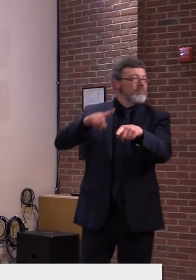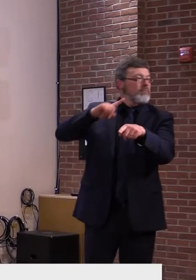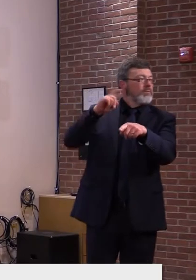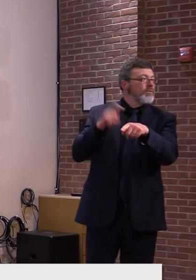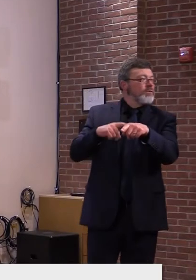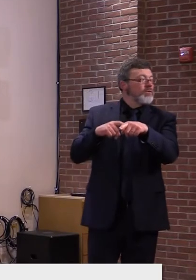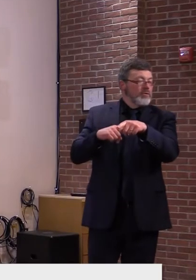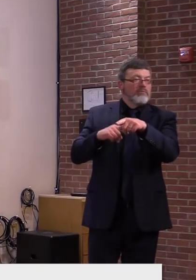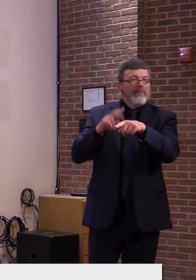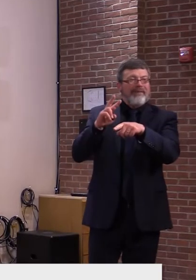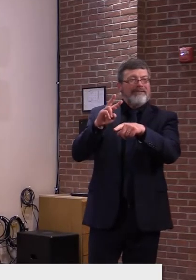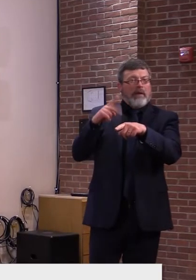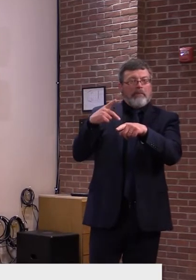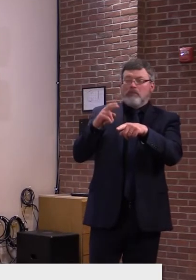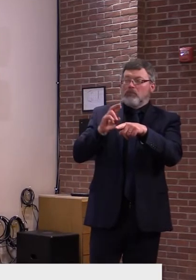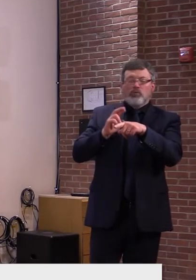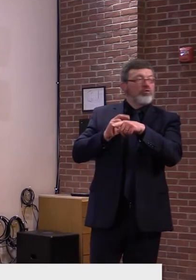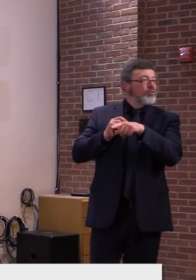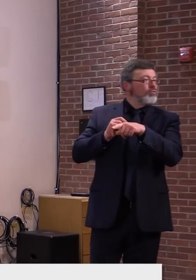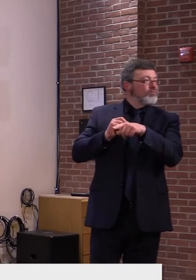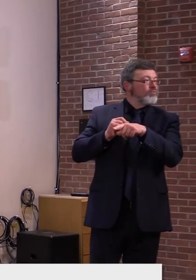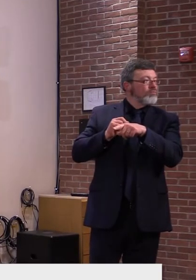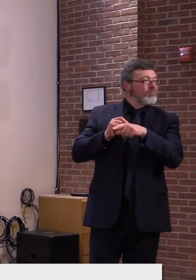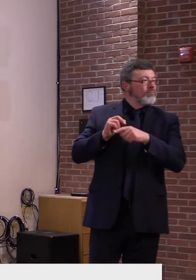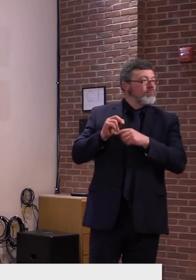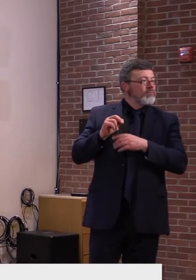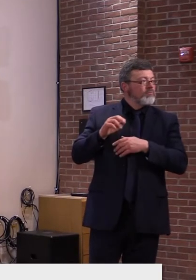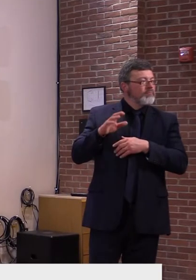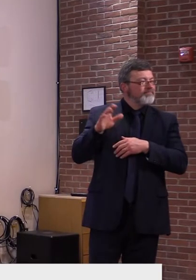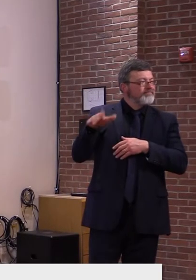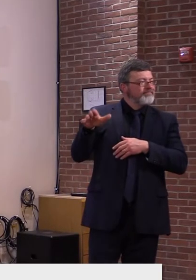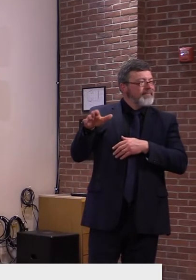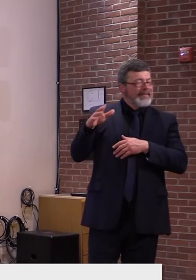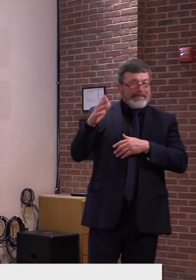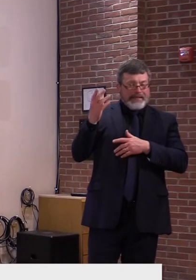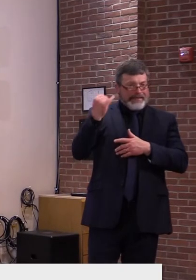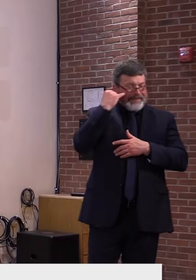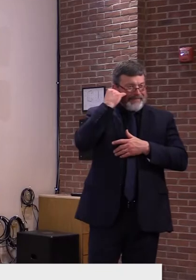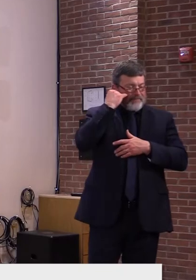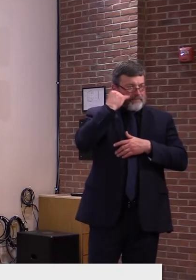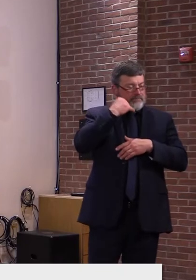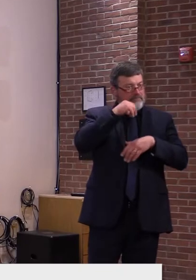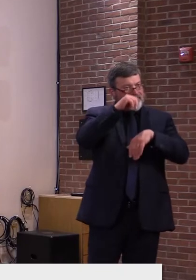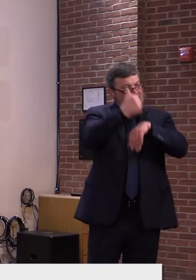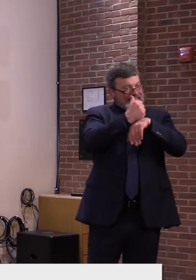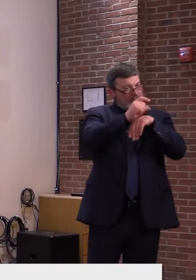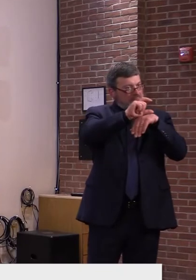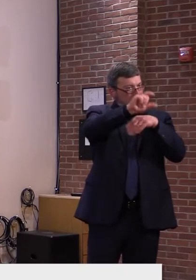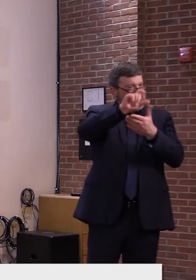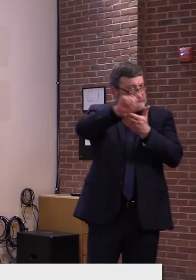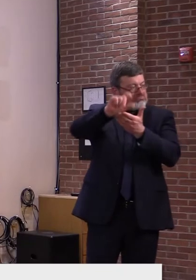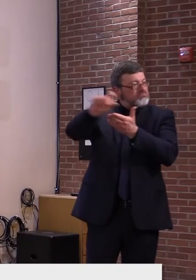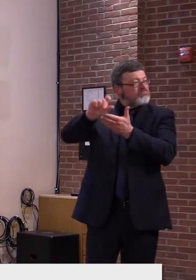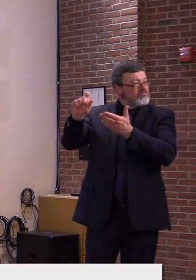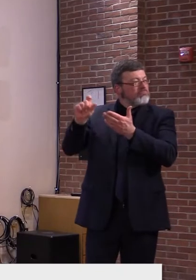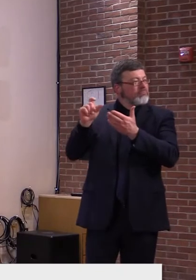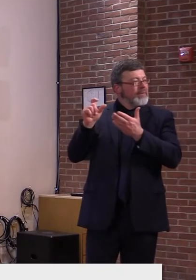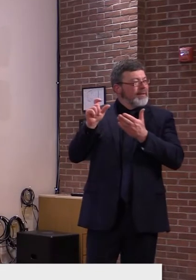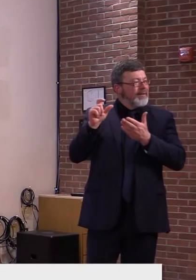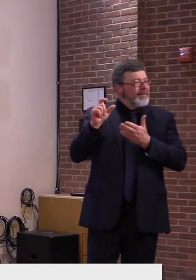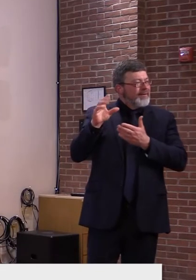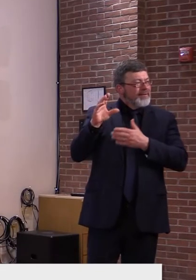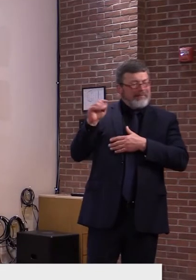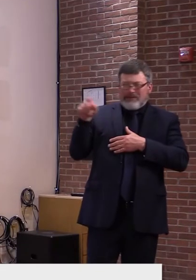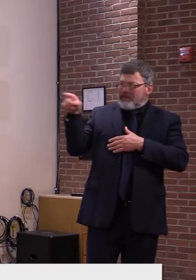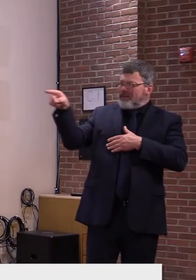do. You know, we're talking here about defined contribution, defined benefit, but Mr. Coates just went through a litany of structural changes